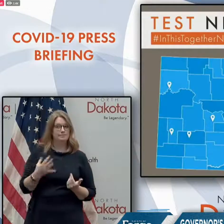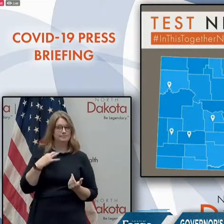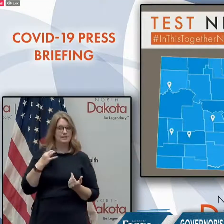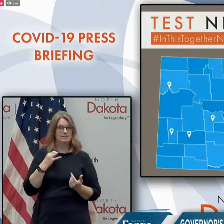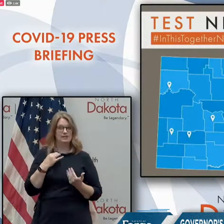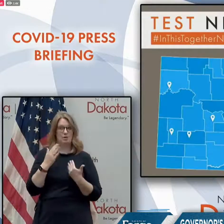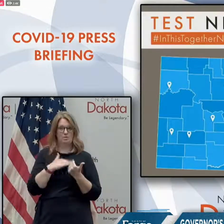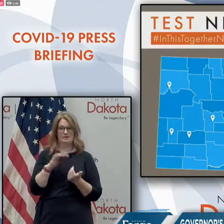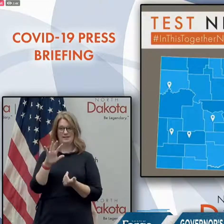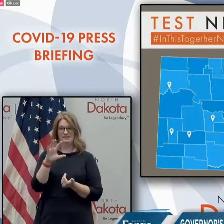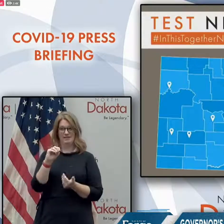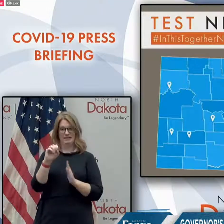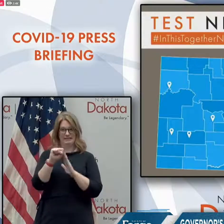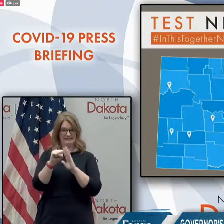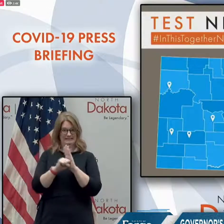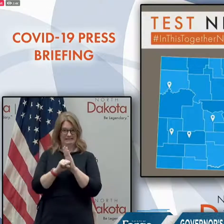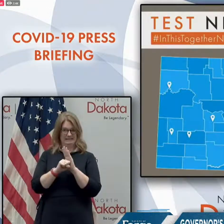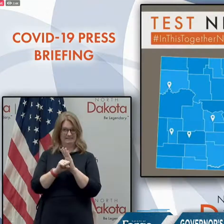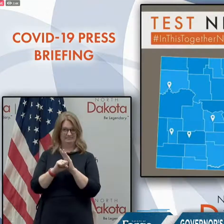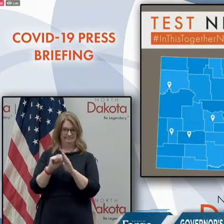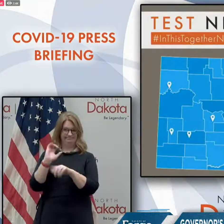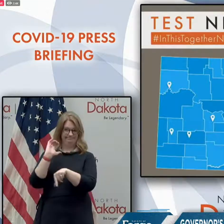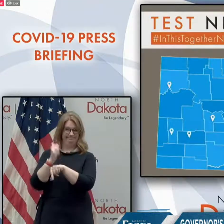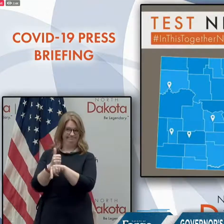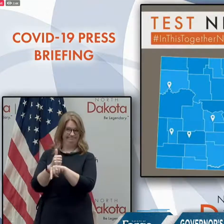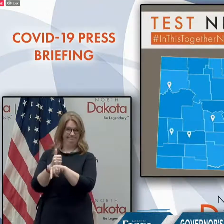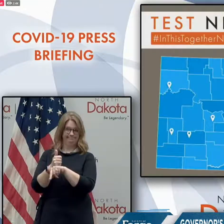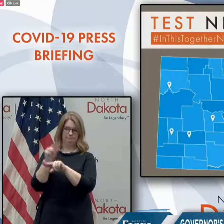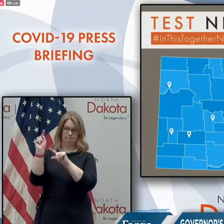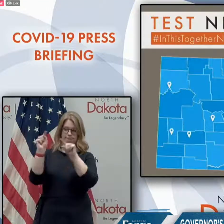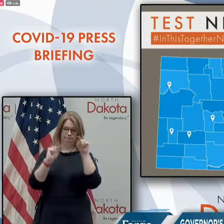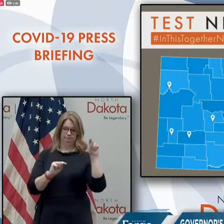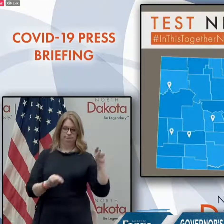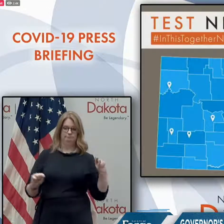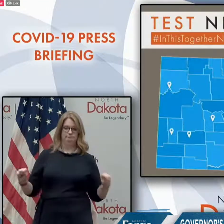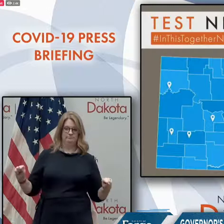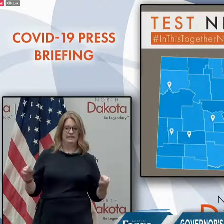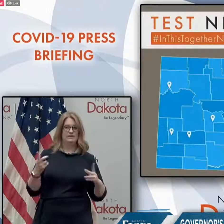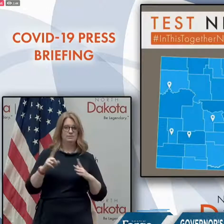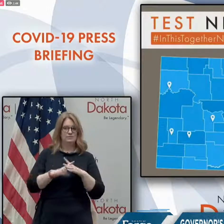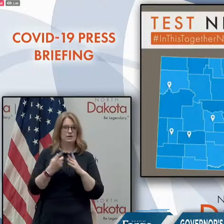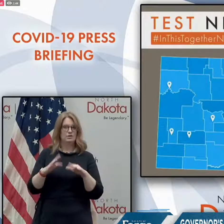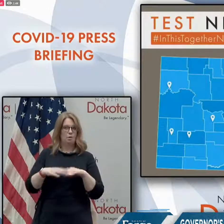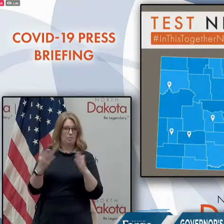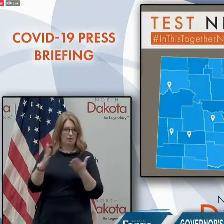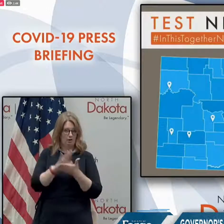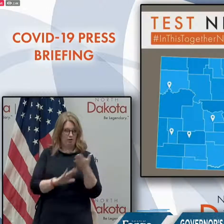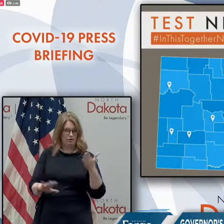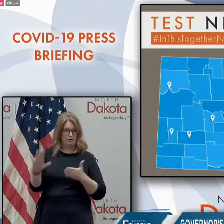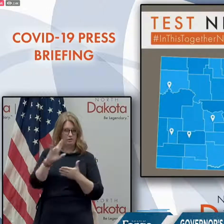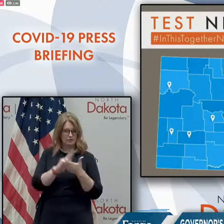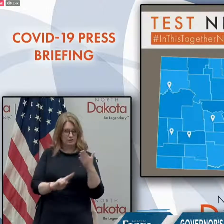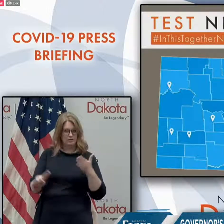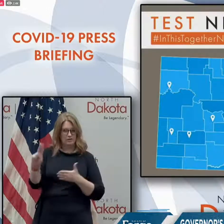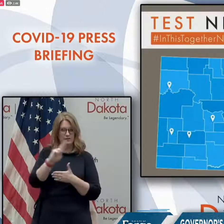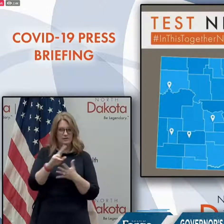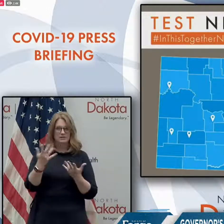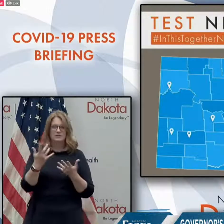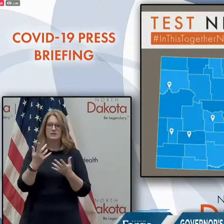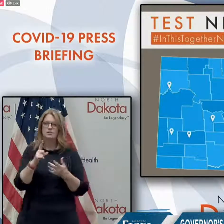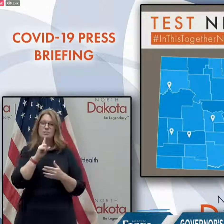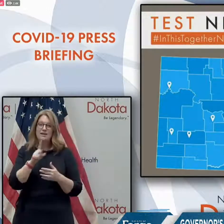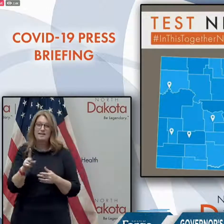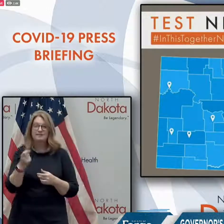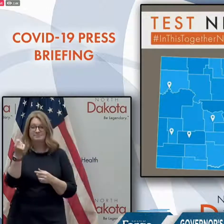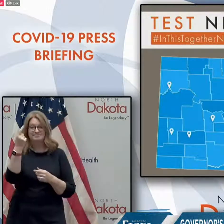50 statewide sites to be tested. This is as we move towards reopening our colleges and universities this fall. The safety of the entire campus